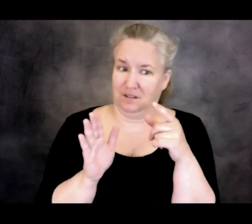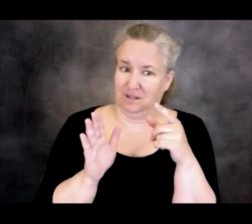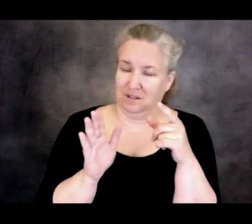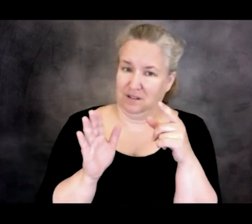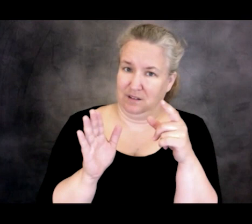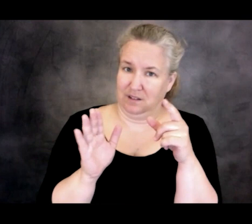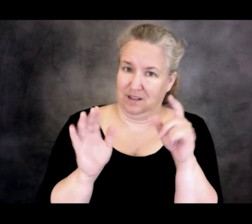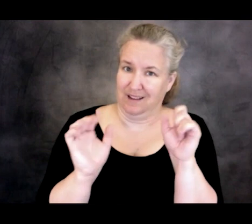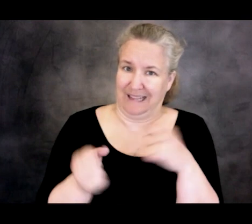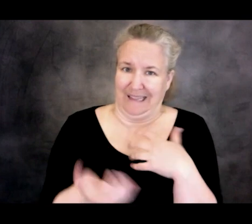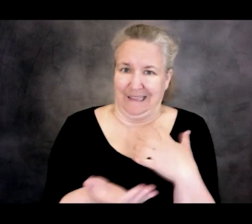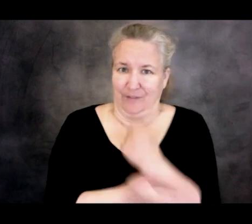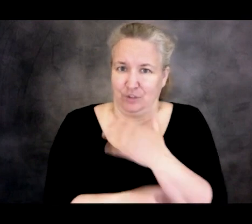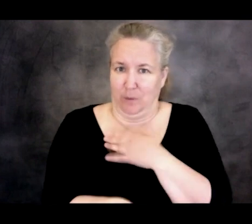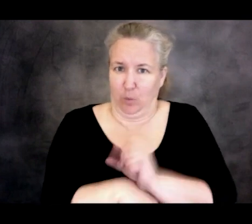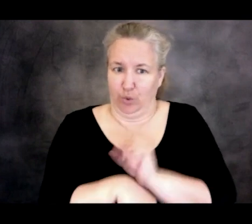work